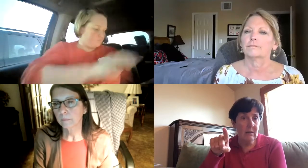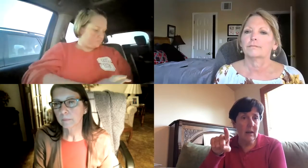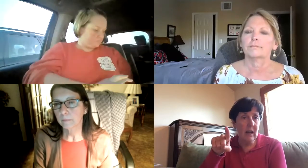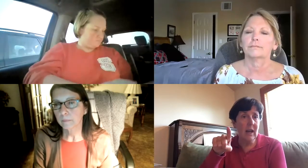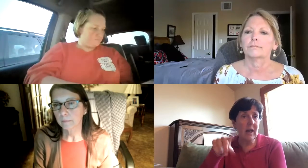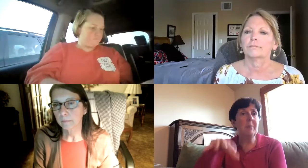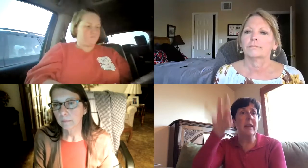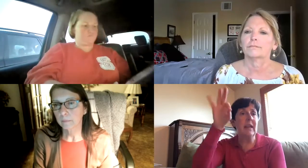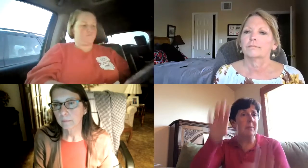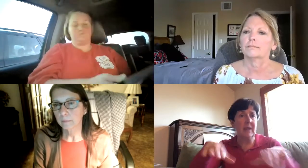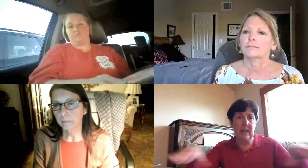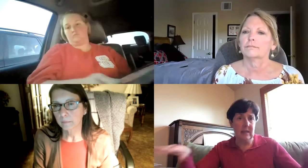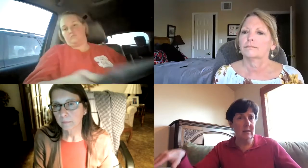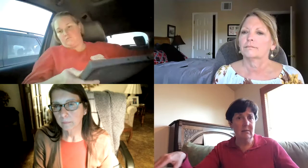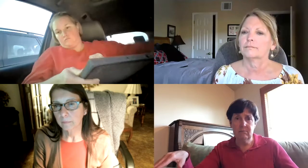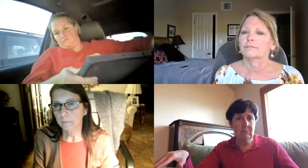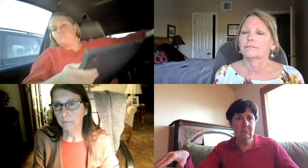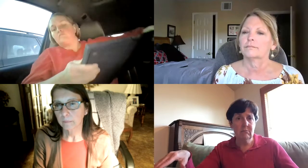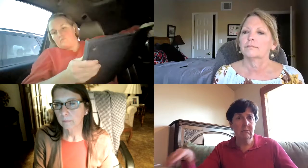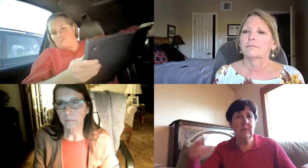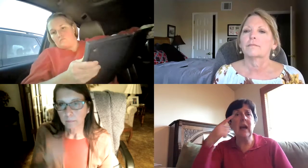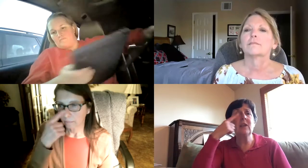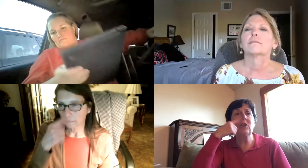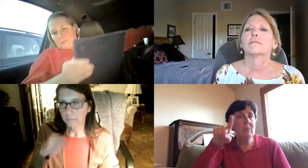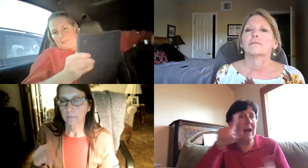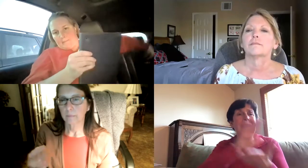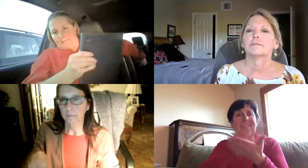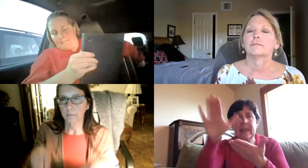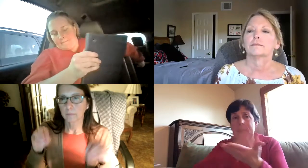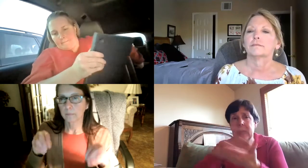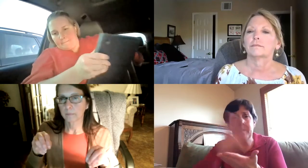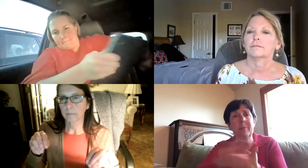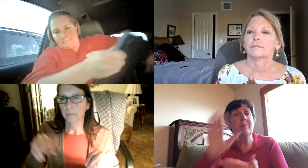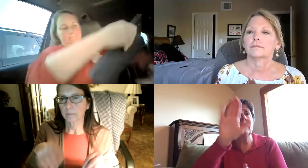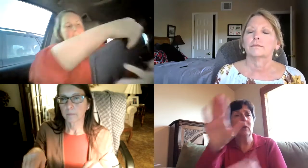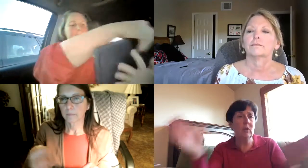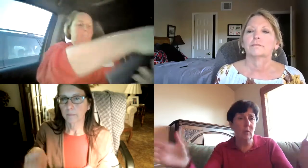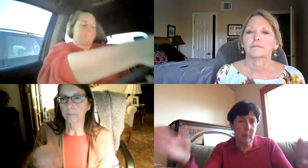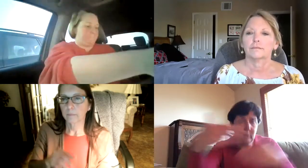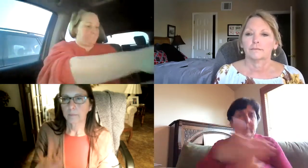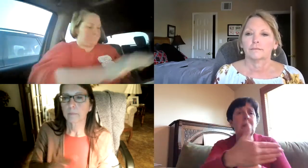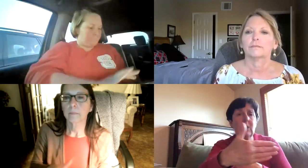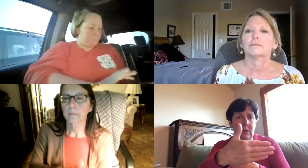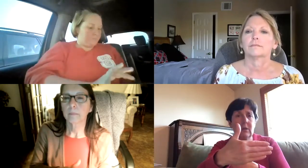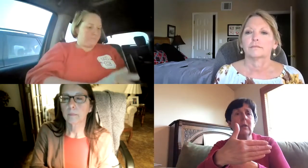mind picking up the kids? Do you mind cleaning up your